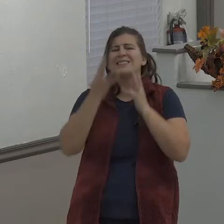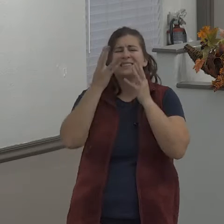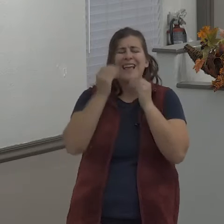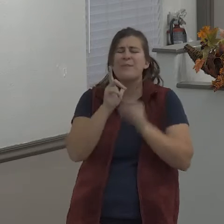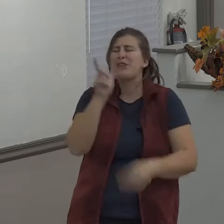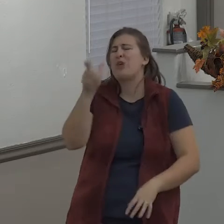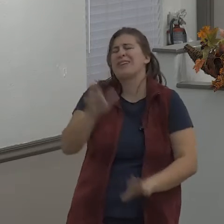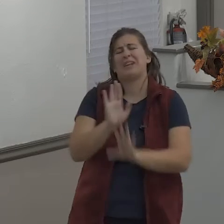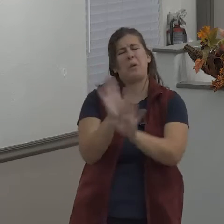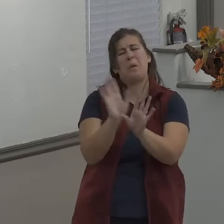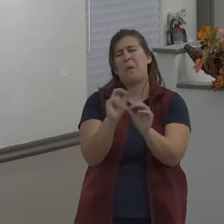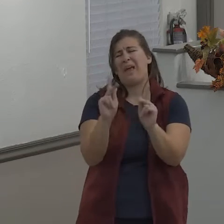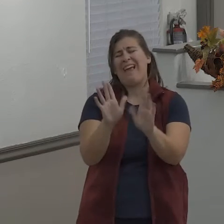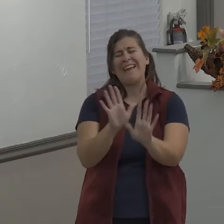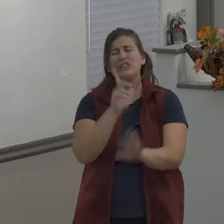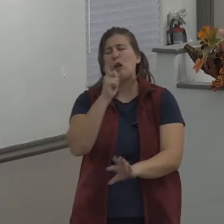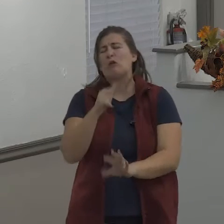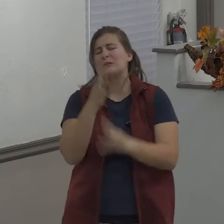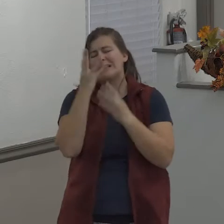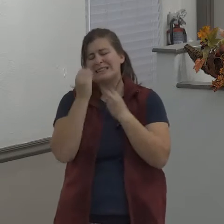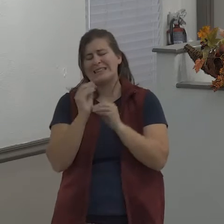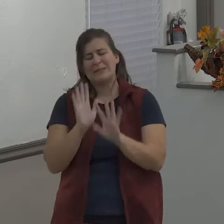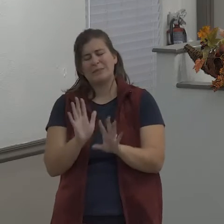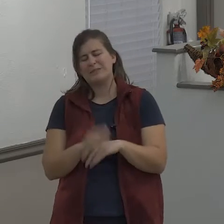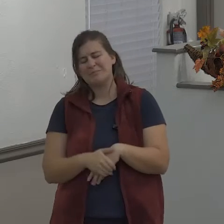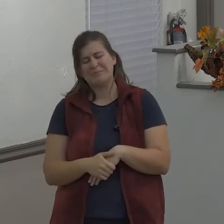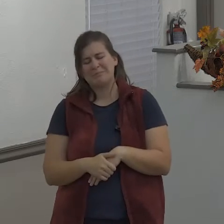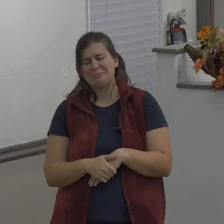Sleep is overrated.